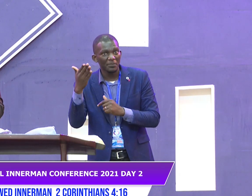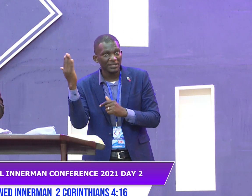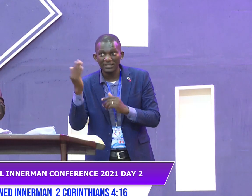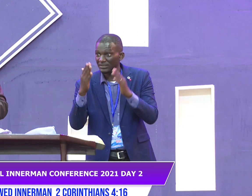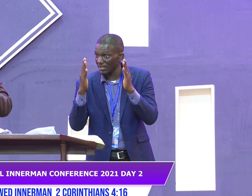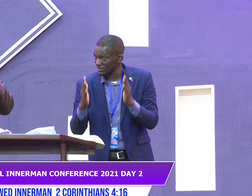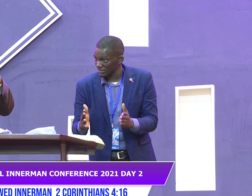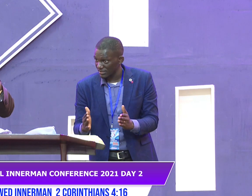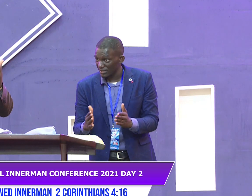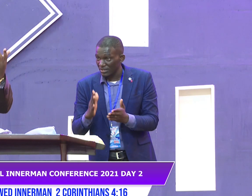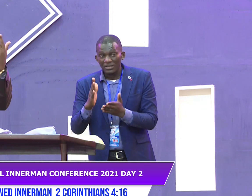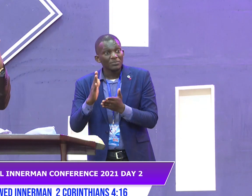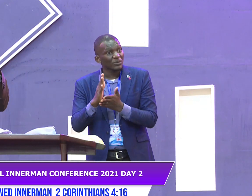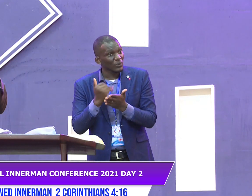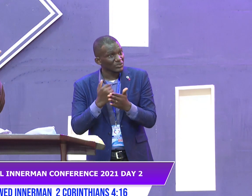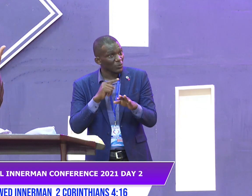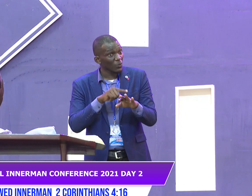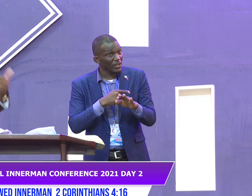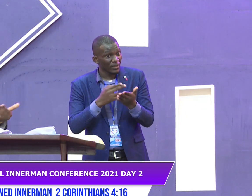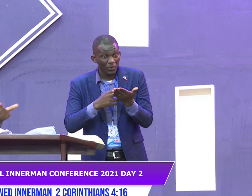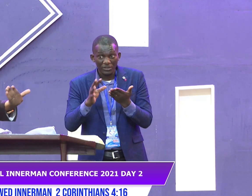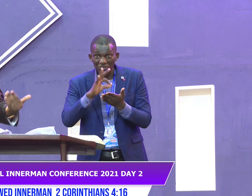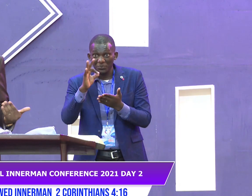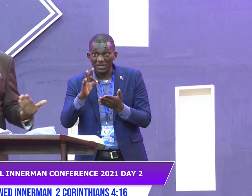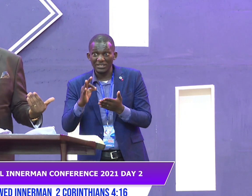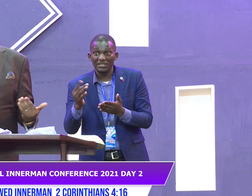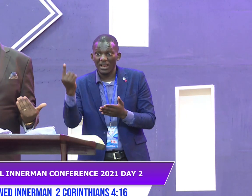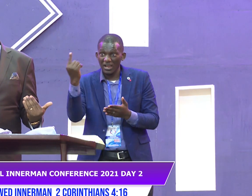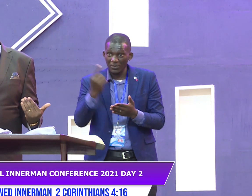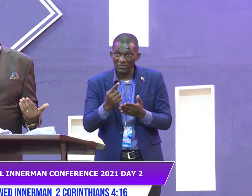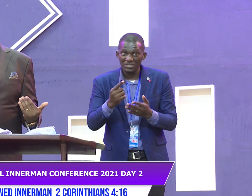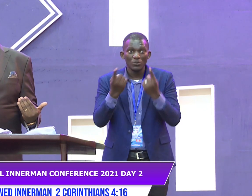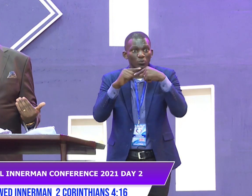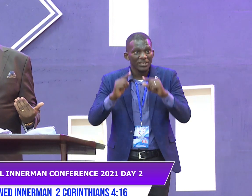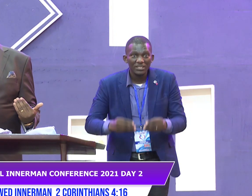preachers. Because when it happens, we will be giving life.